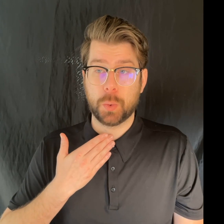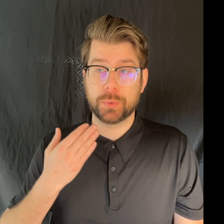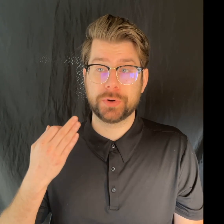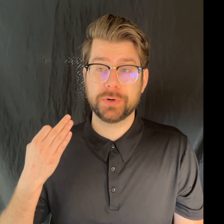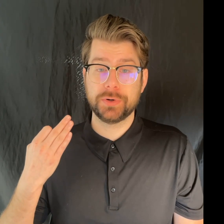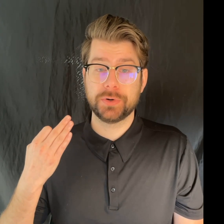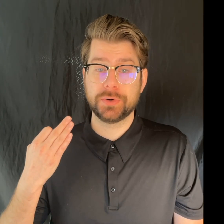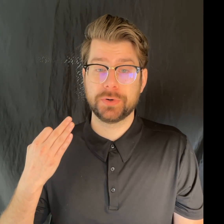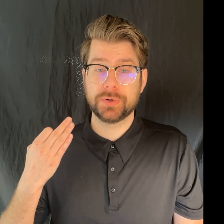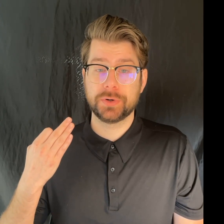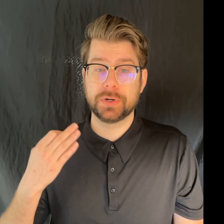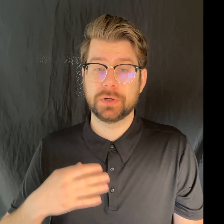hour,